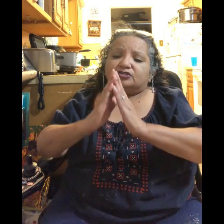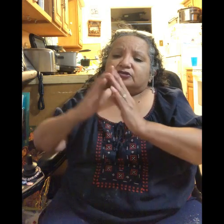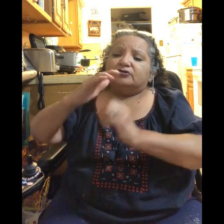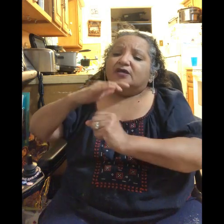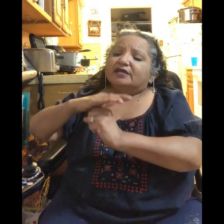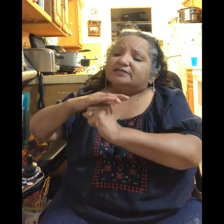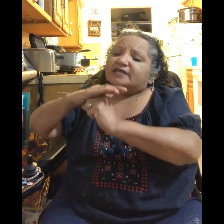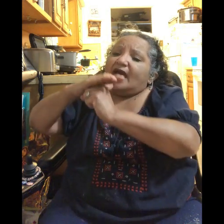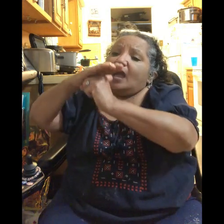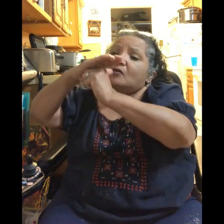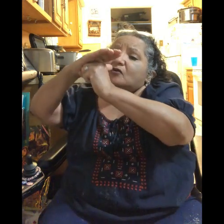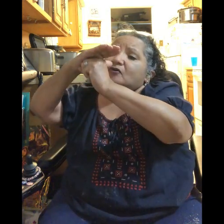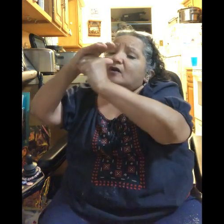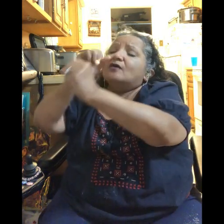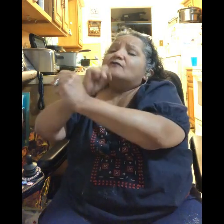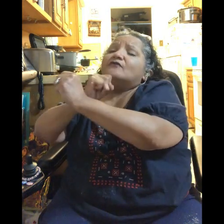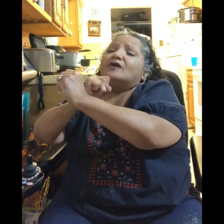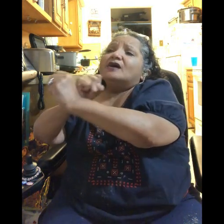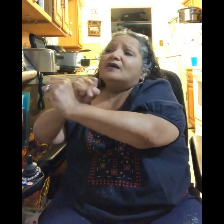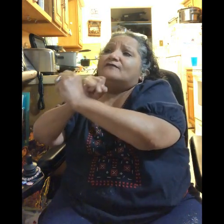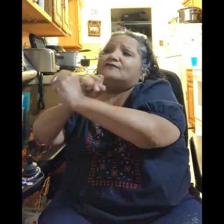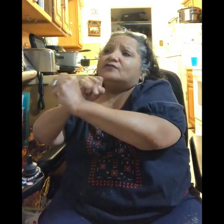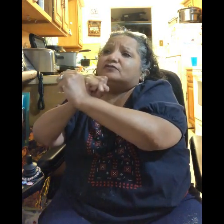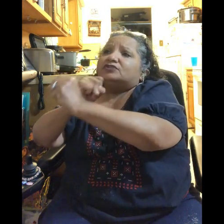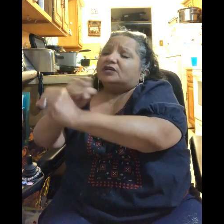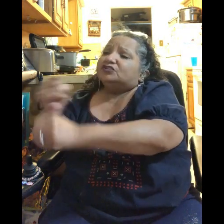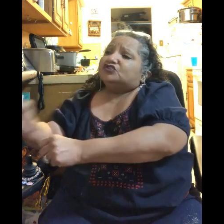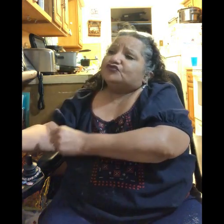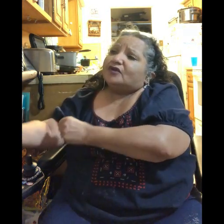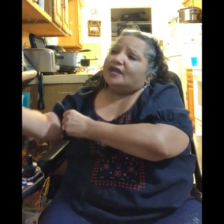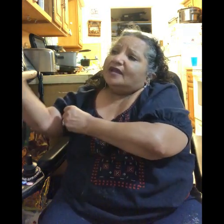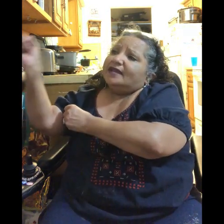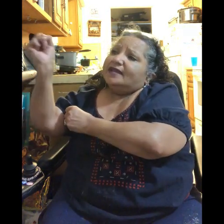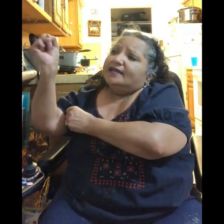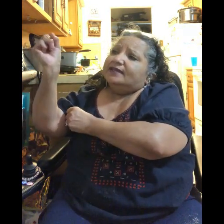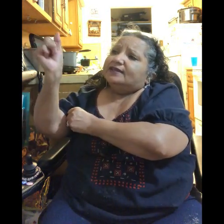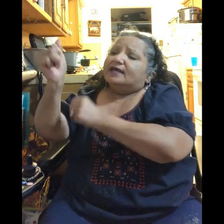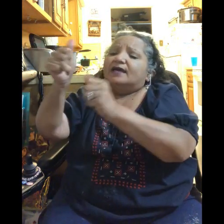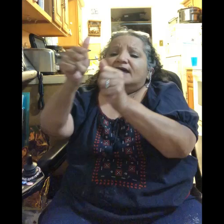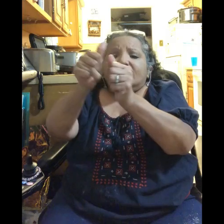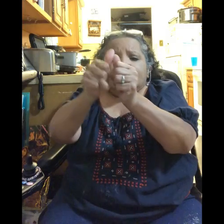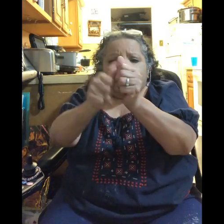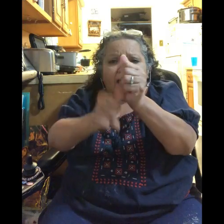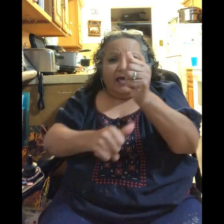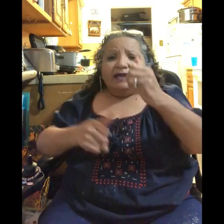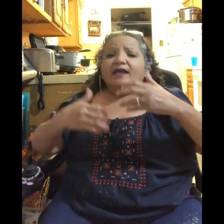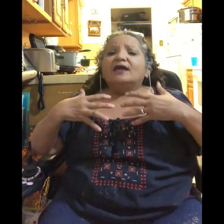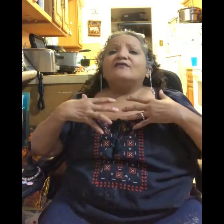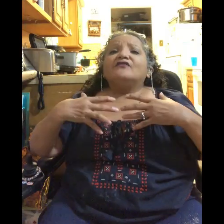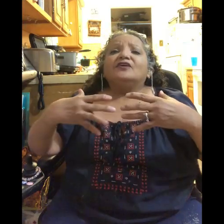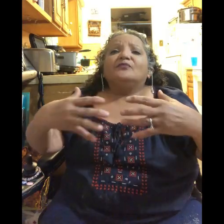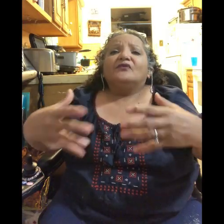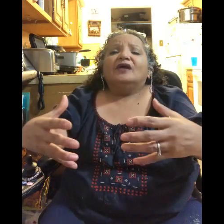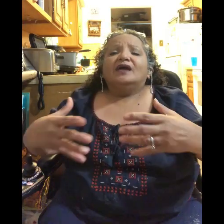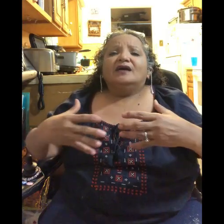shelter, tower of refuge and strength. Let every